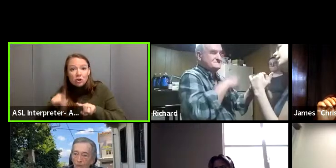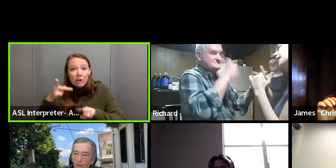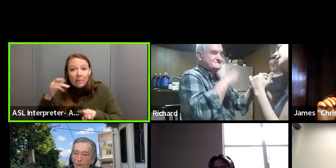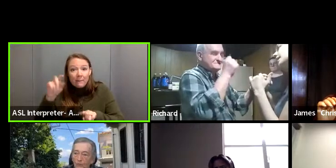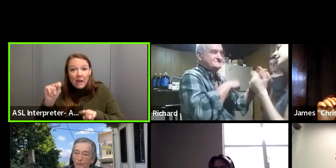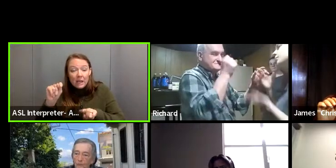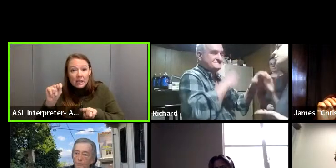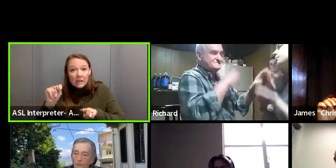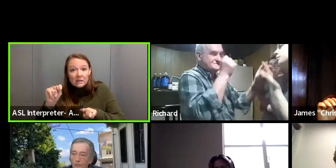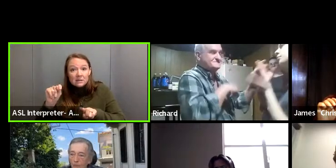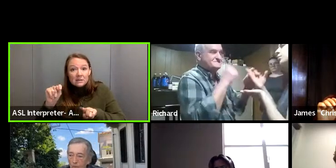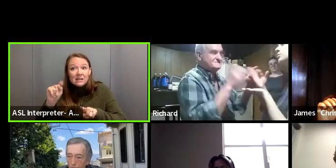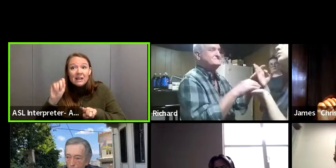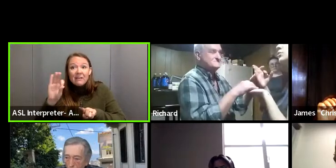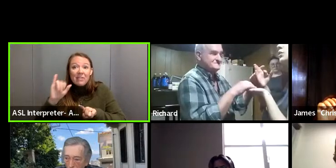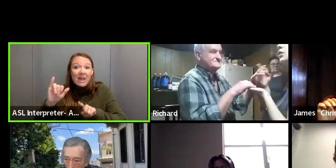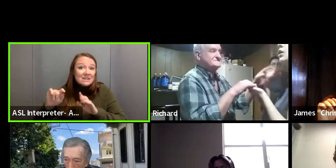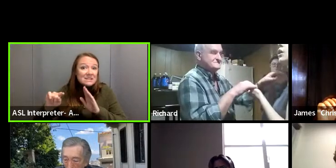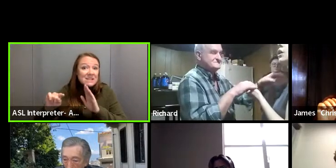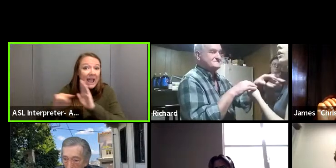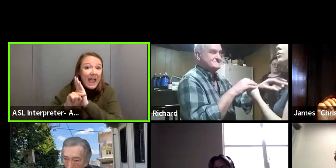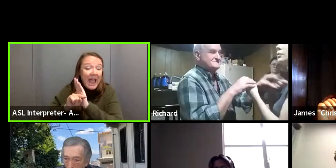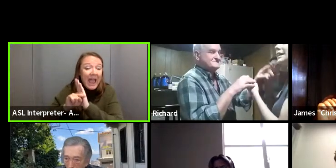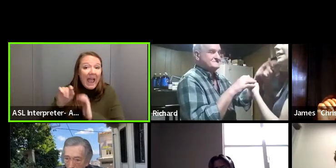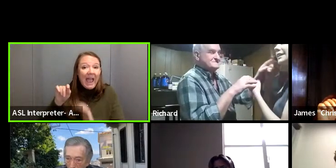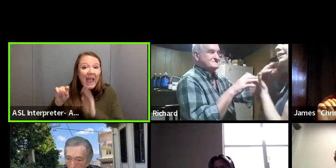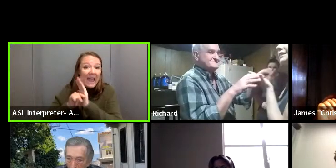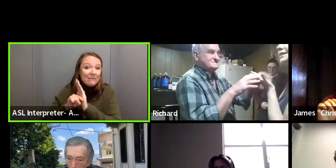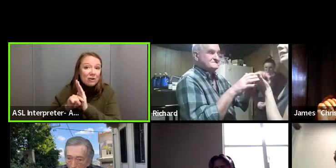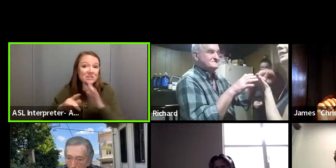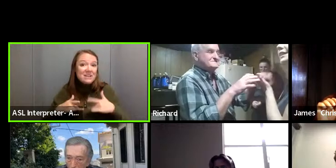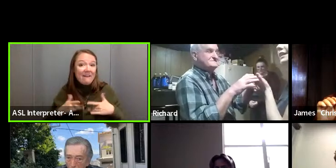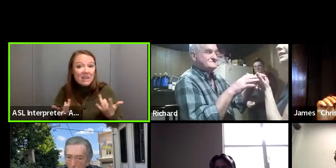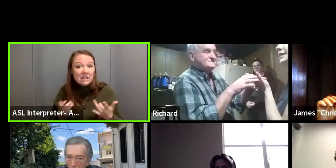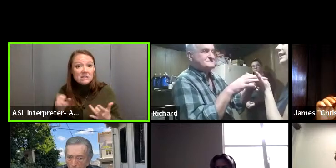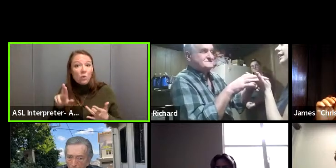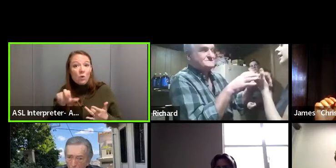that's adverse events or other maybe more positive things?